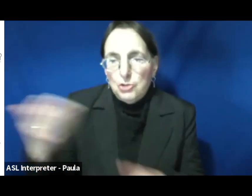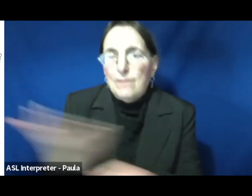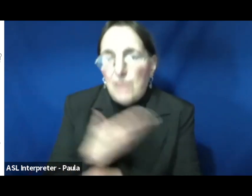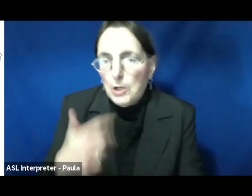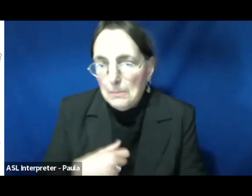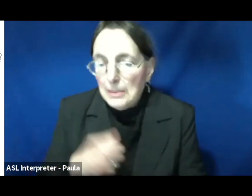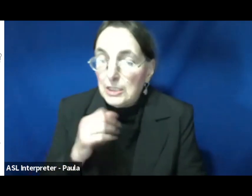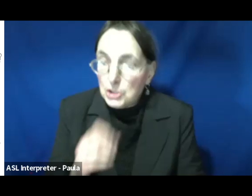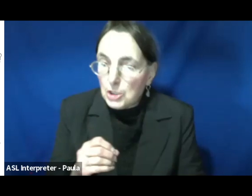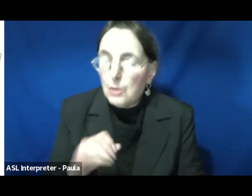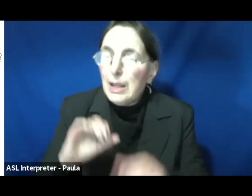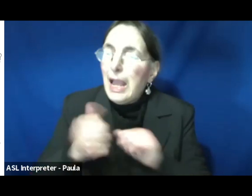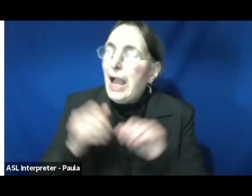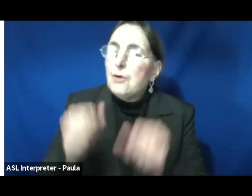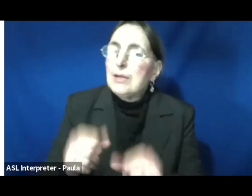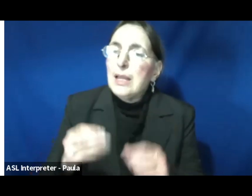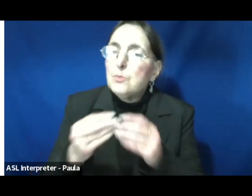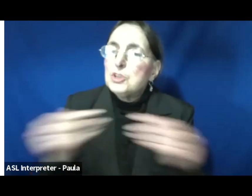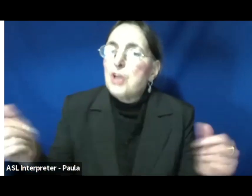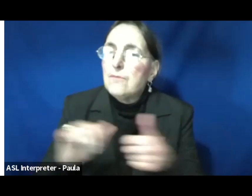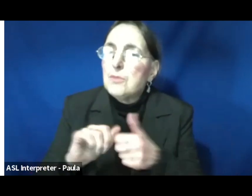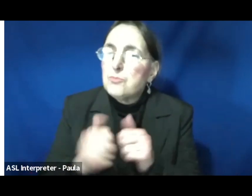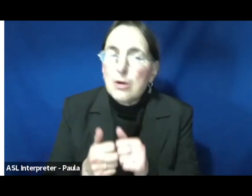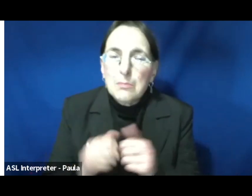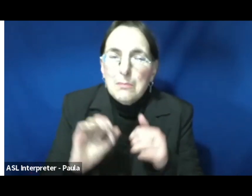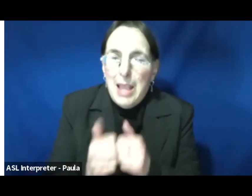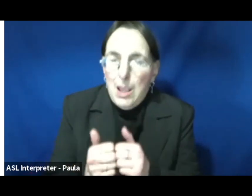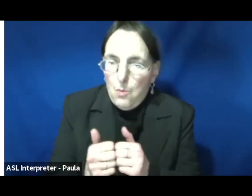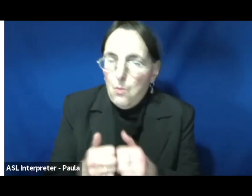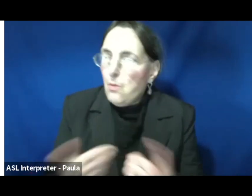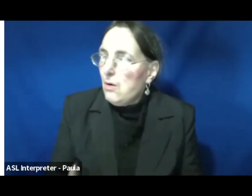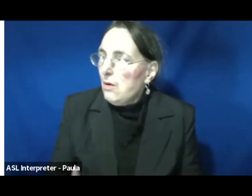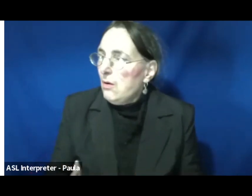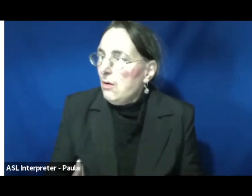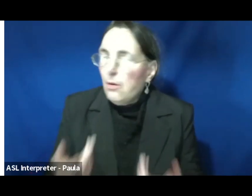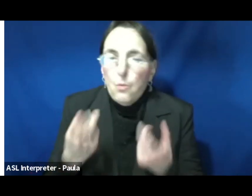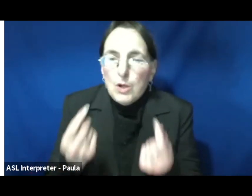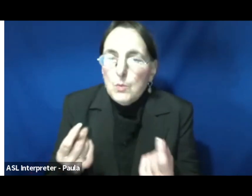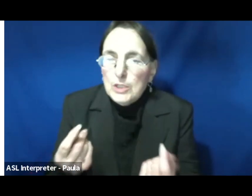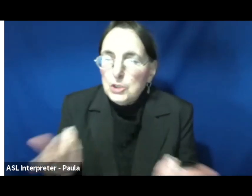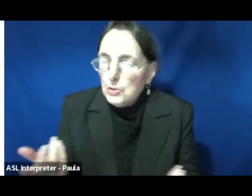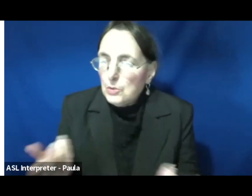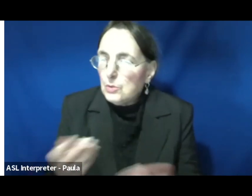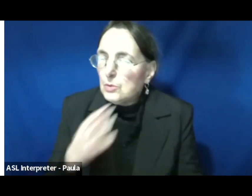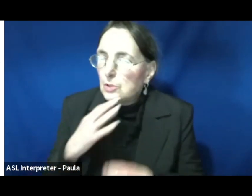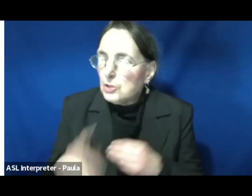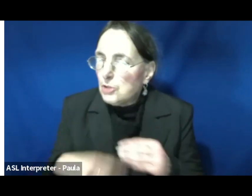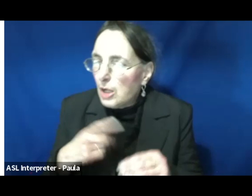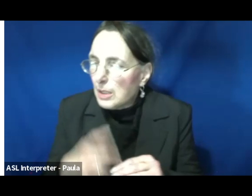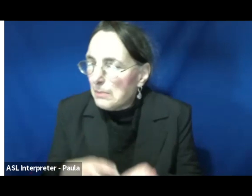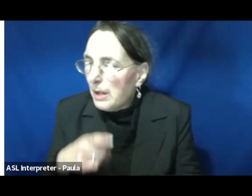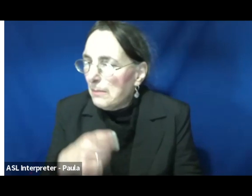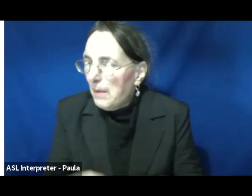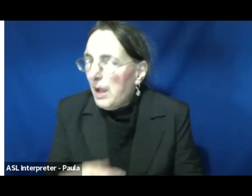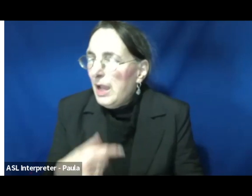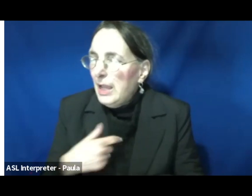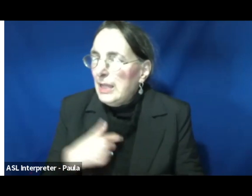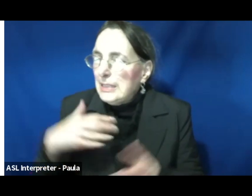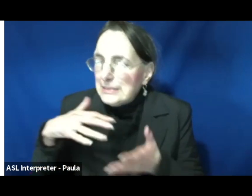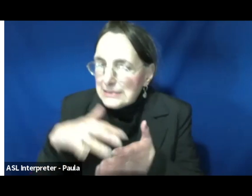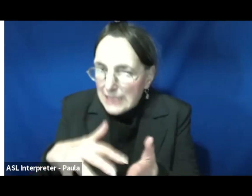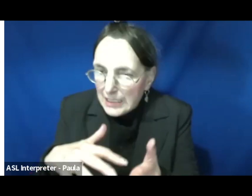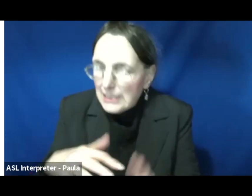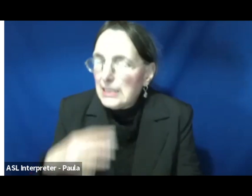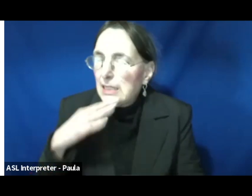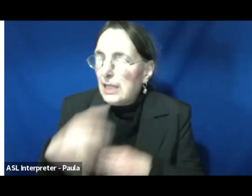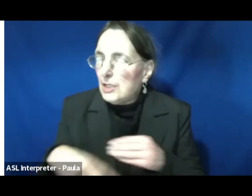again, how can we fix this problem? Okay? How can we fix this problem? So I've talked about my terpene drift study, right? I've talked